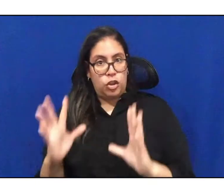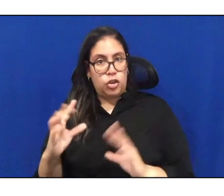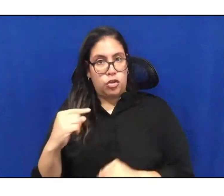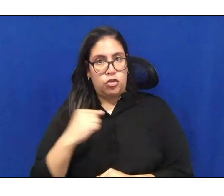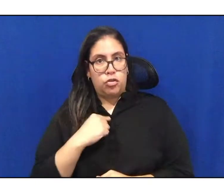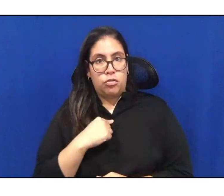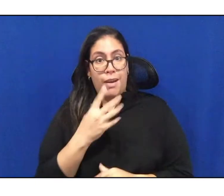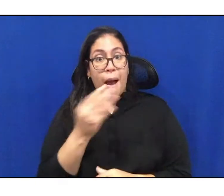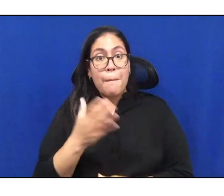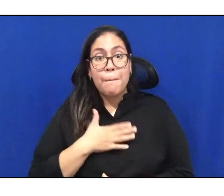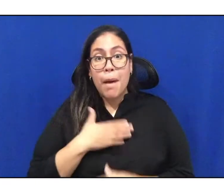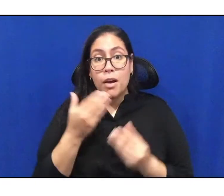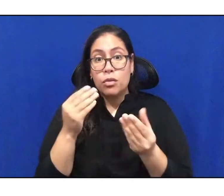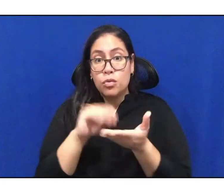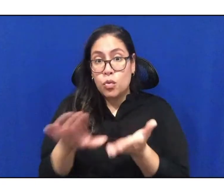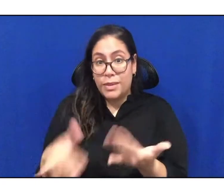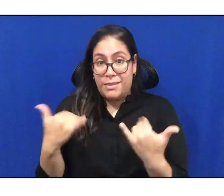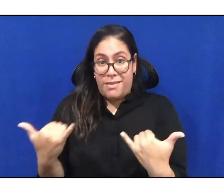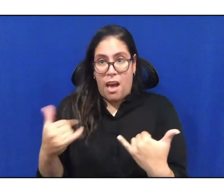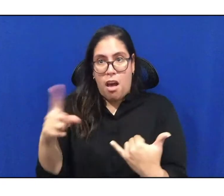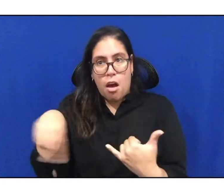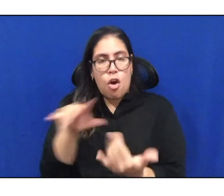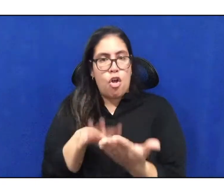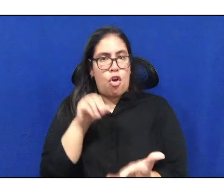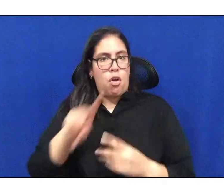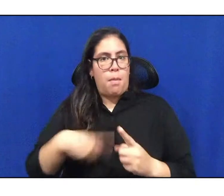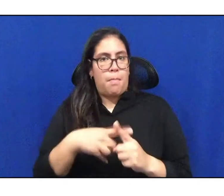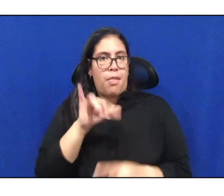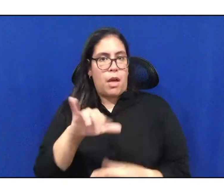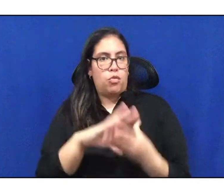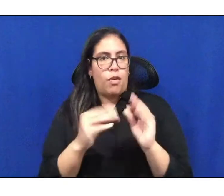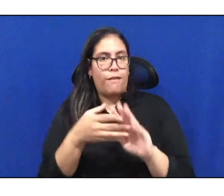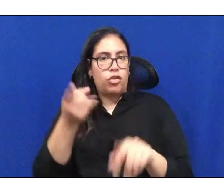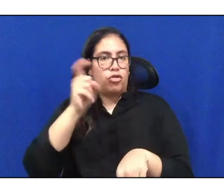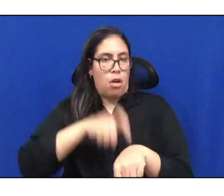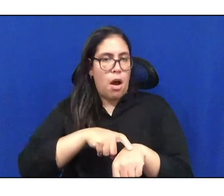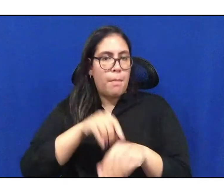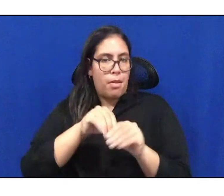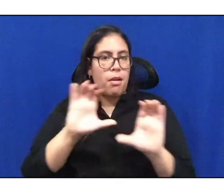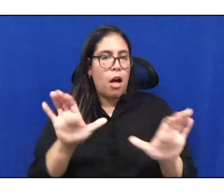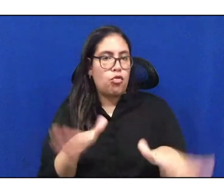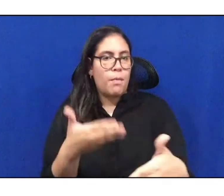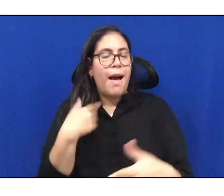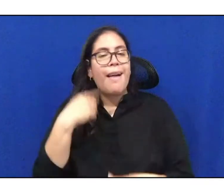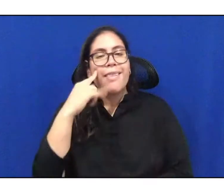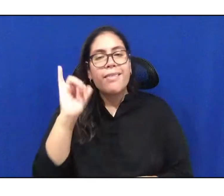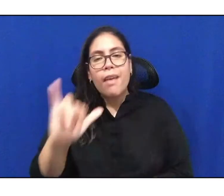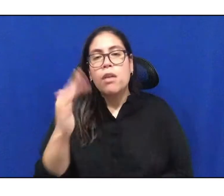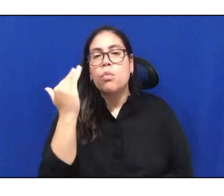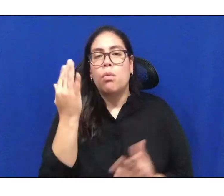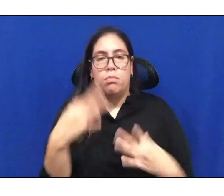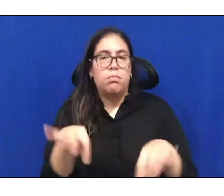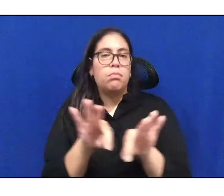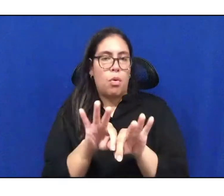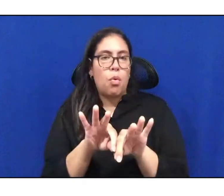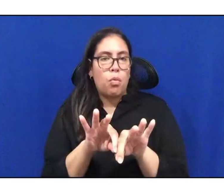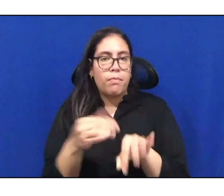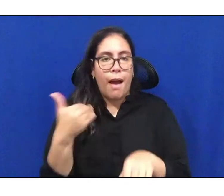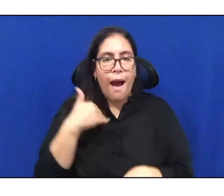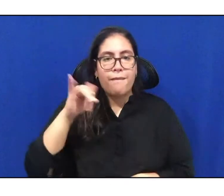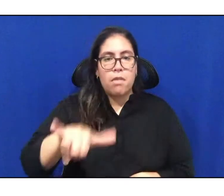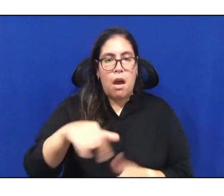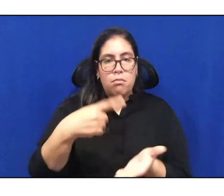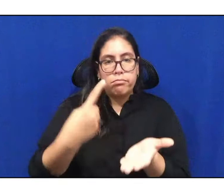it for the first time in the classroom. And I think that's why it's so important that we're having these conversations and linking